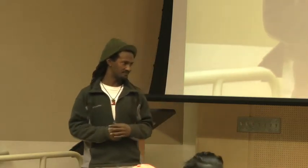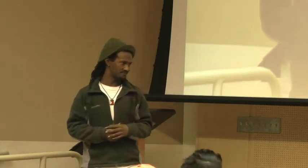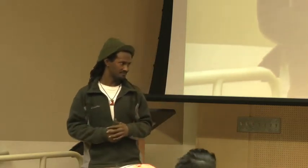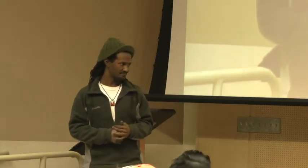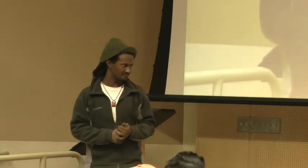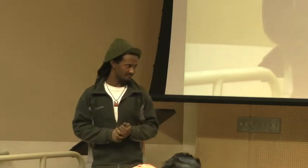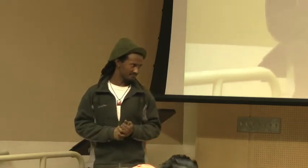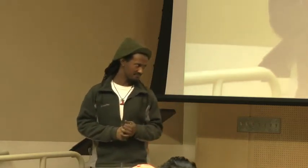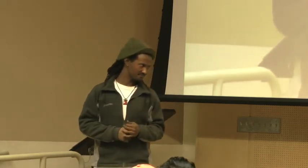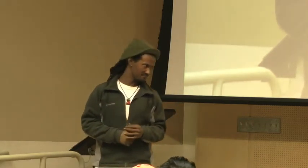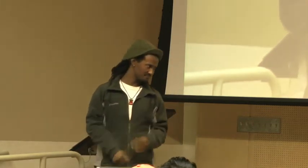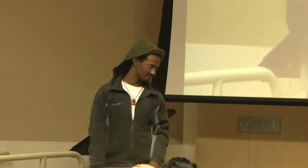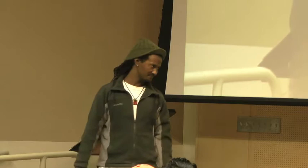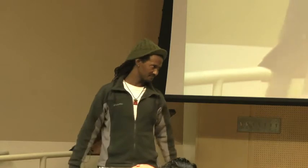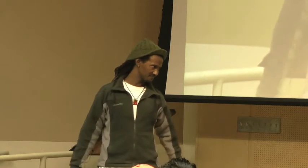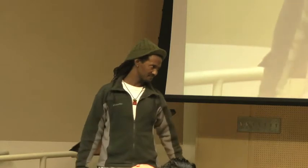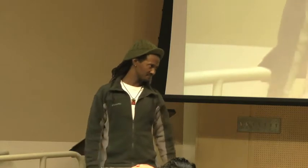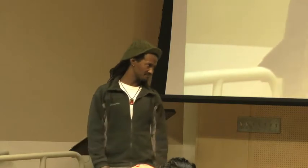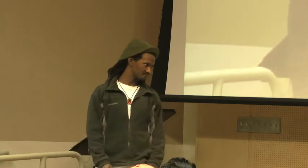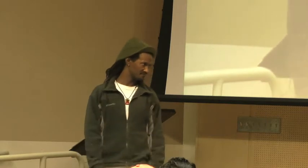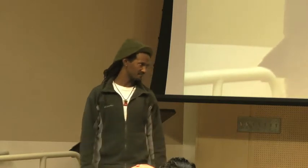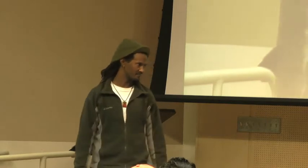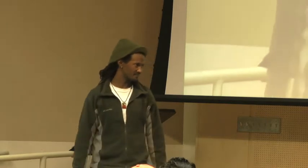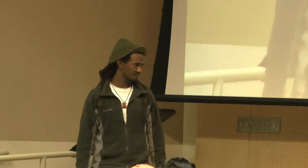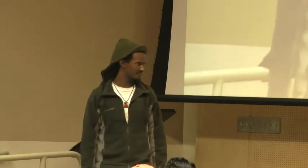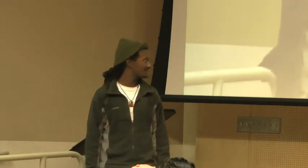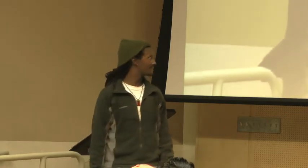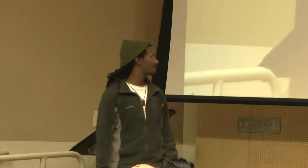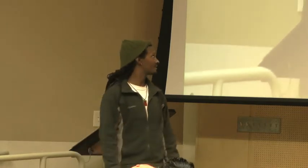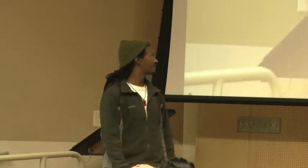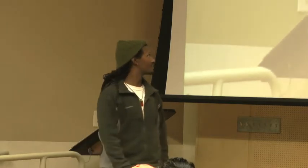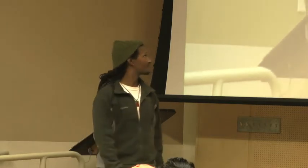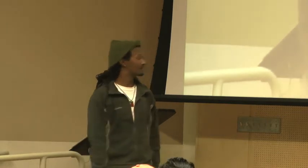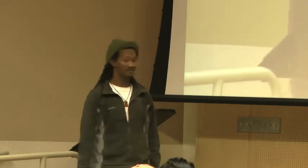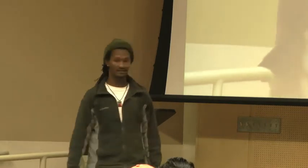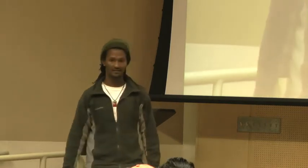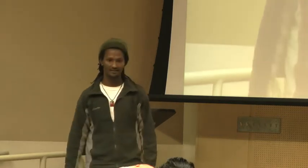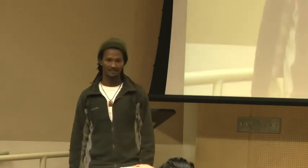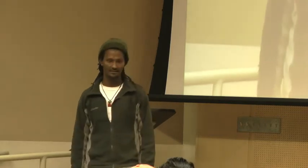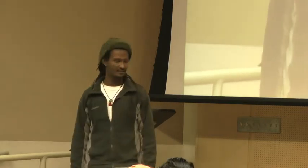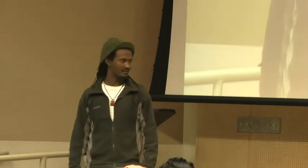it was determined prior to me handing in the paperwork while I was waiting for them to D.